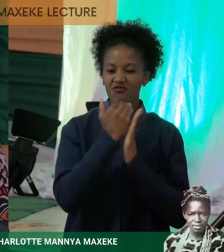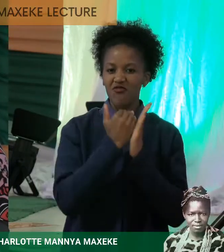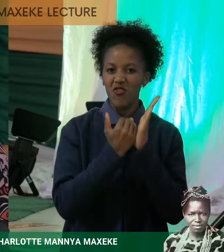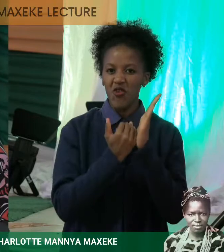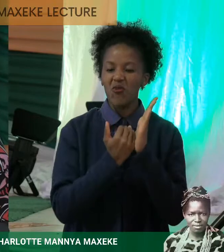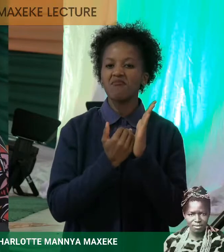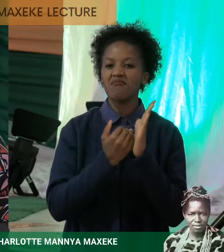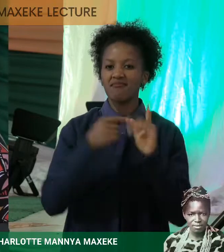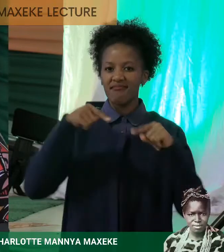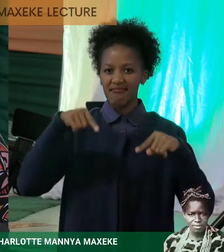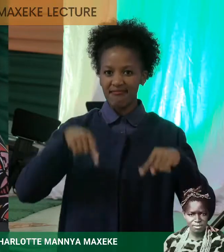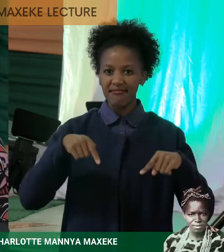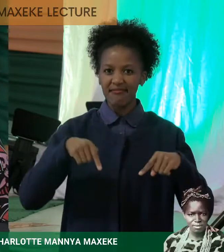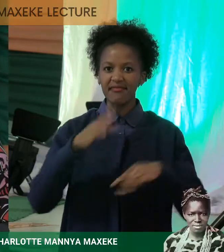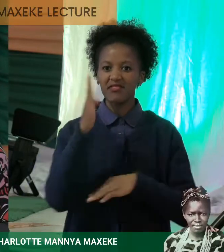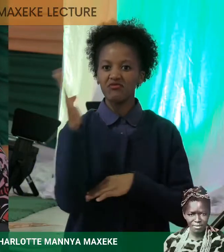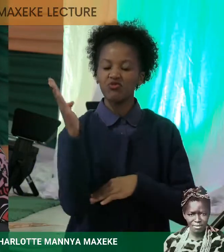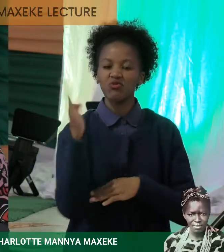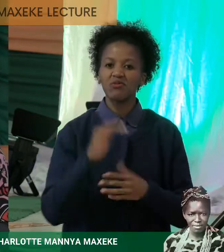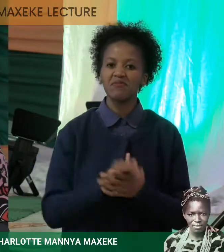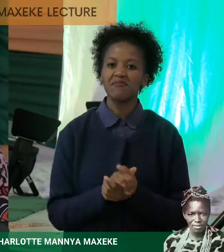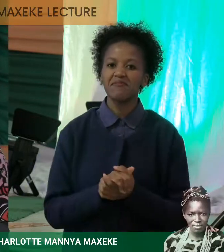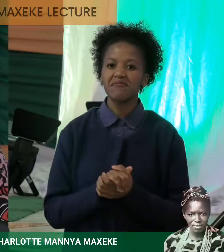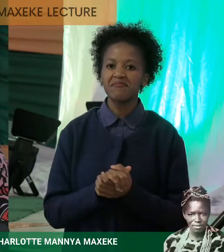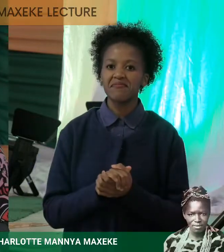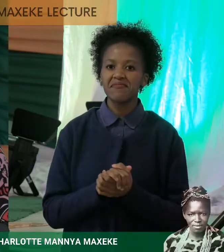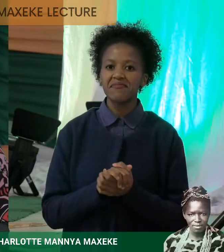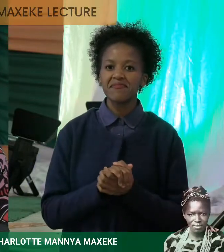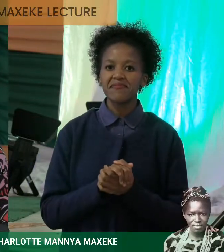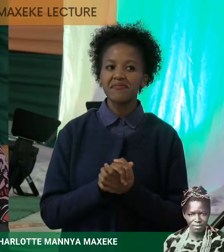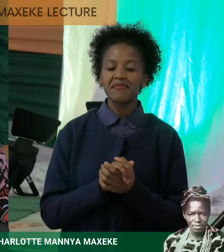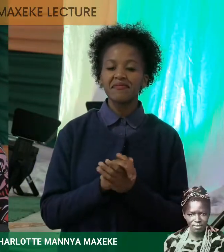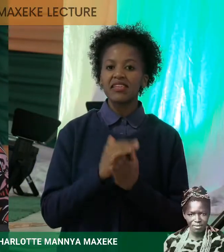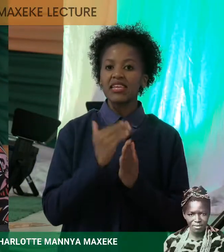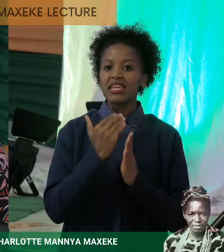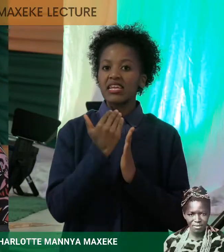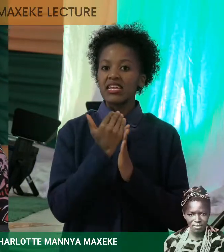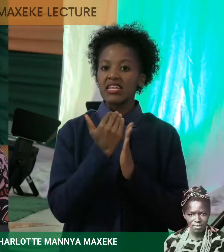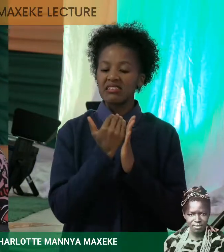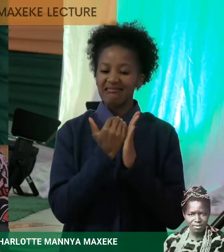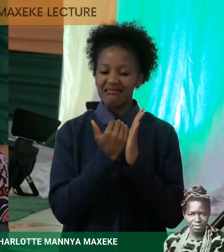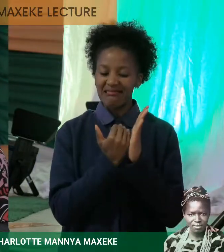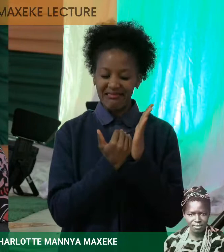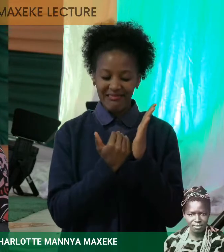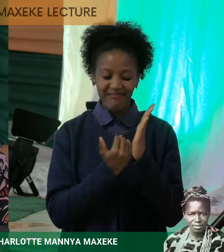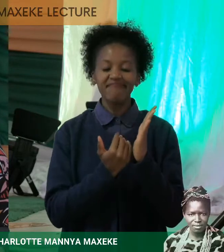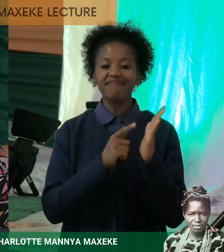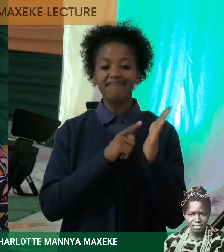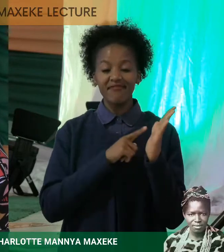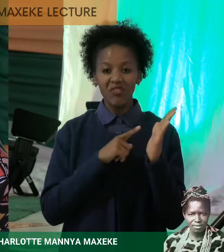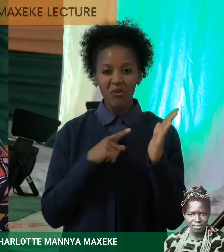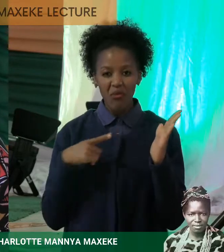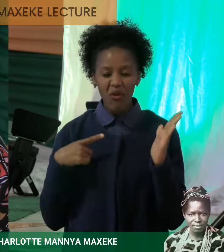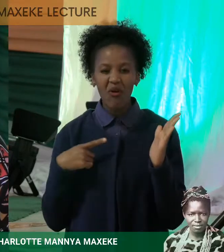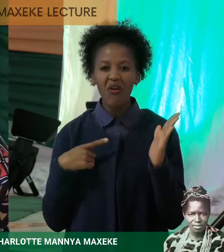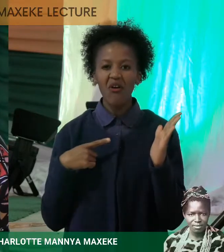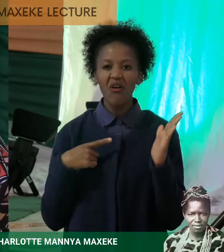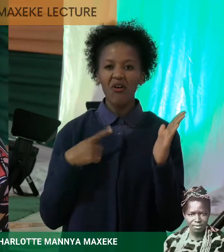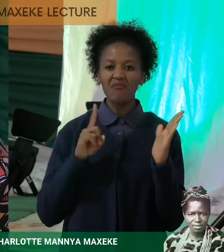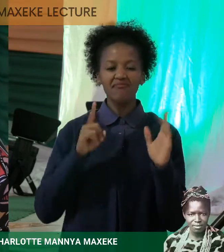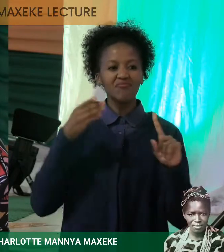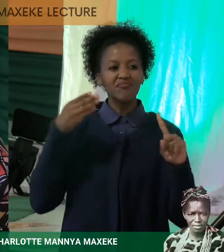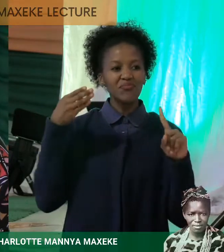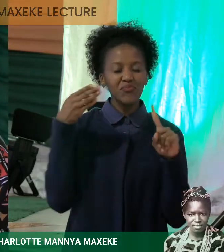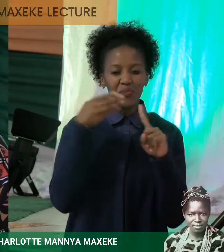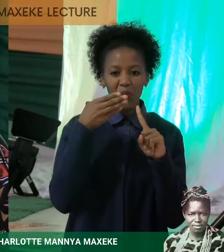afternoon. While the list may be by no means exhaustive, for the purpose of this